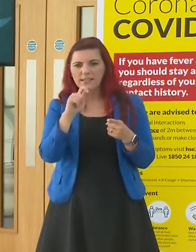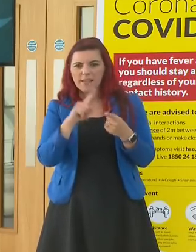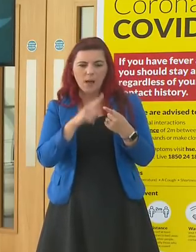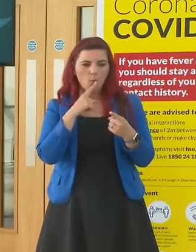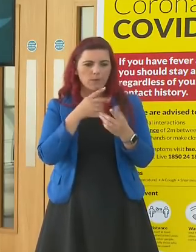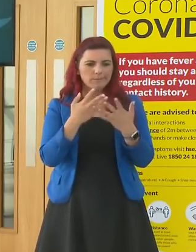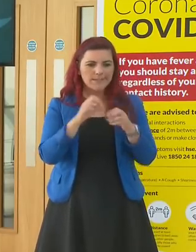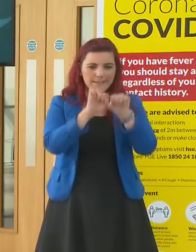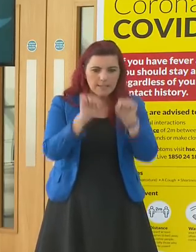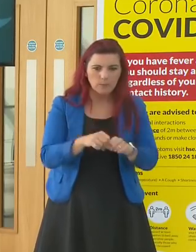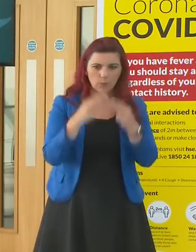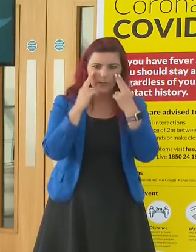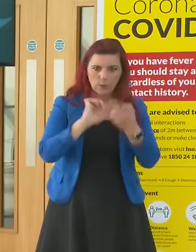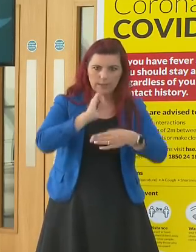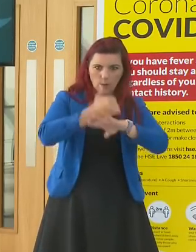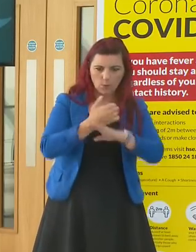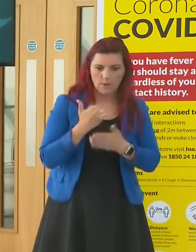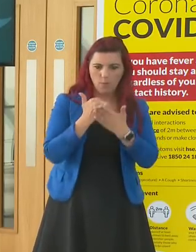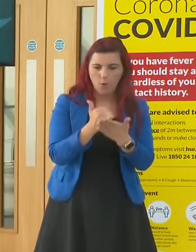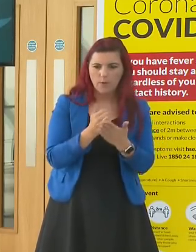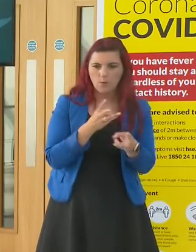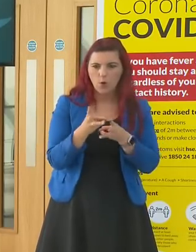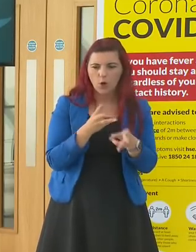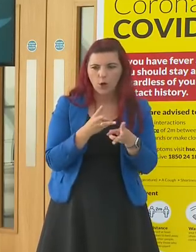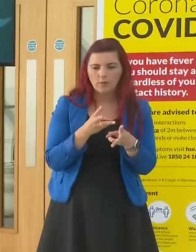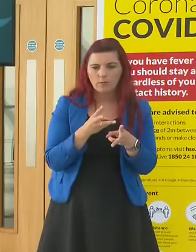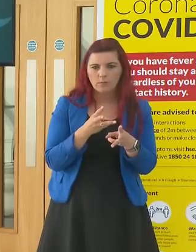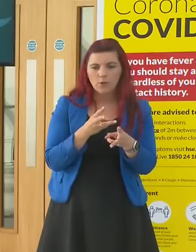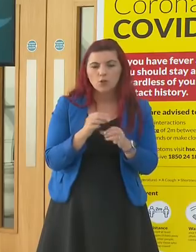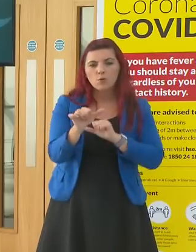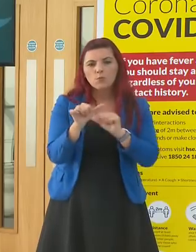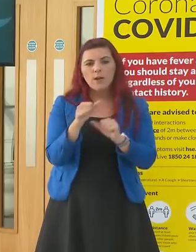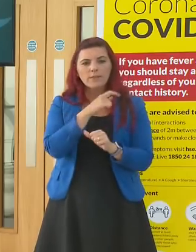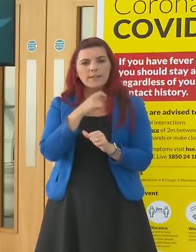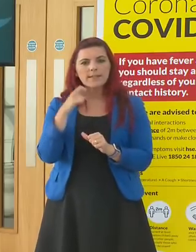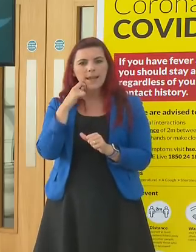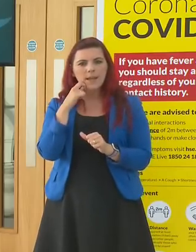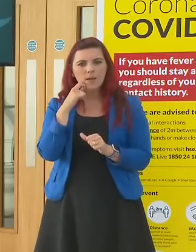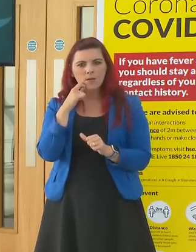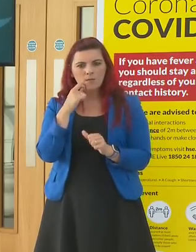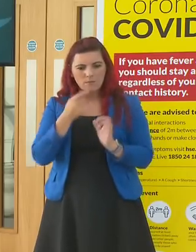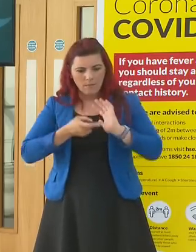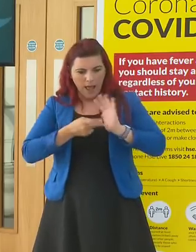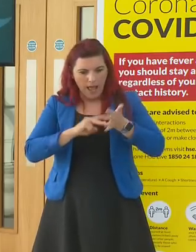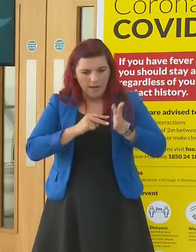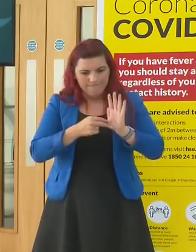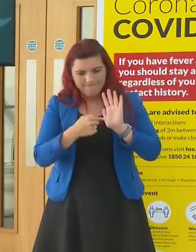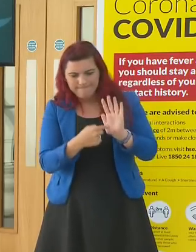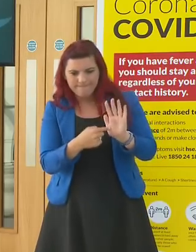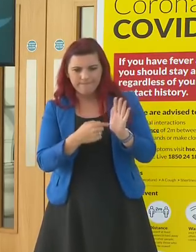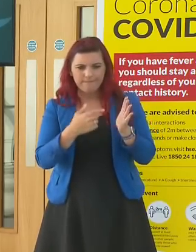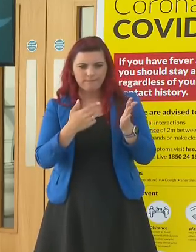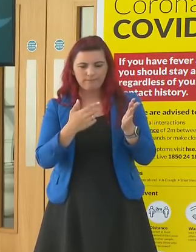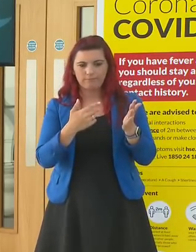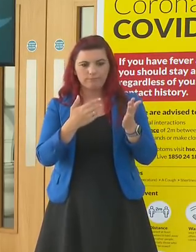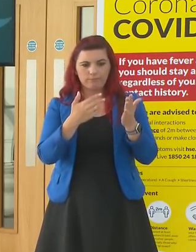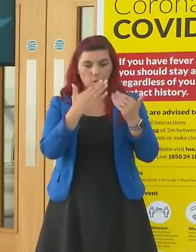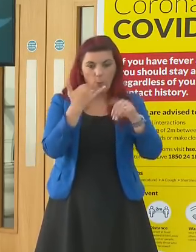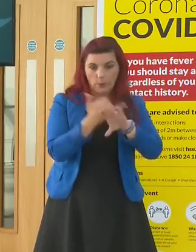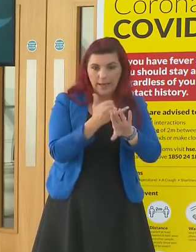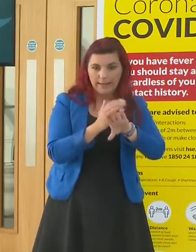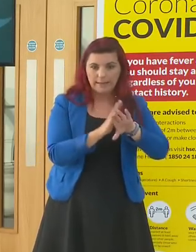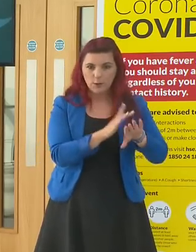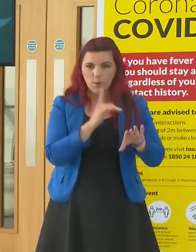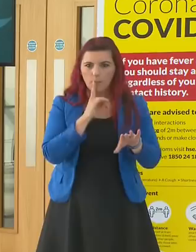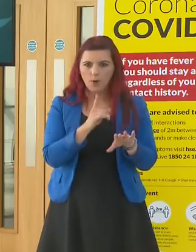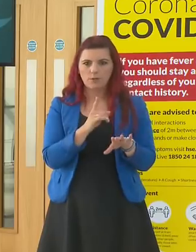support it? But just to briefly say a bit of clarity on what the framework is or isn't, this certainly isn't a big